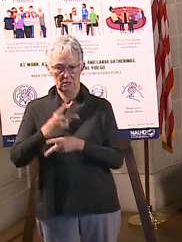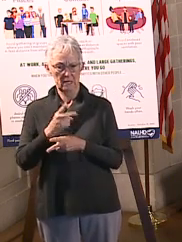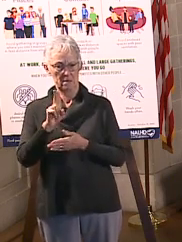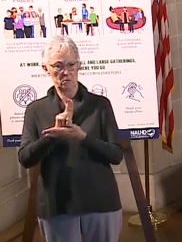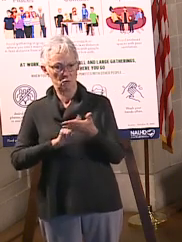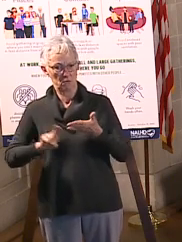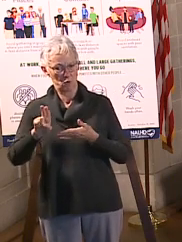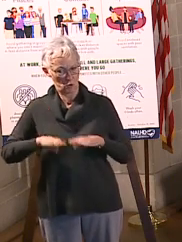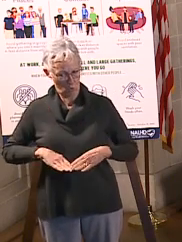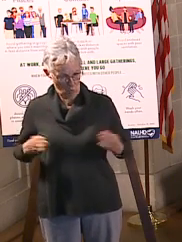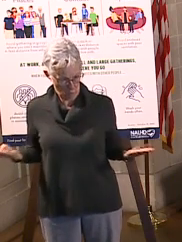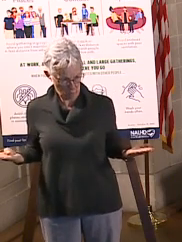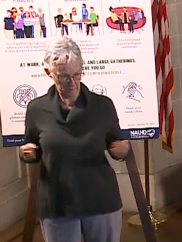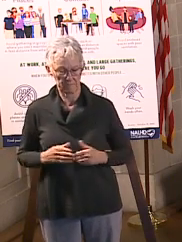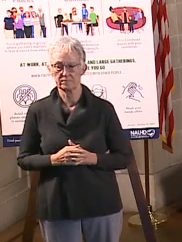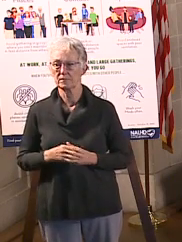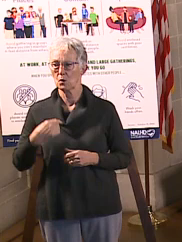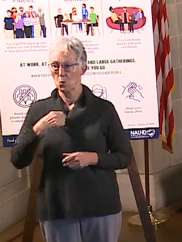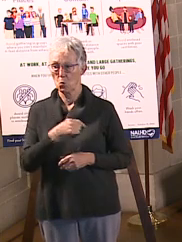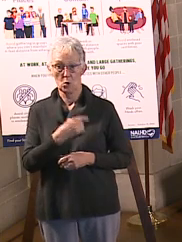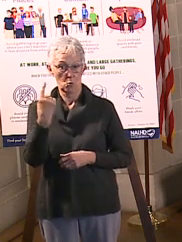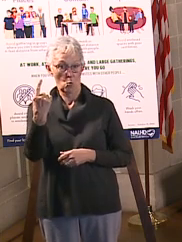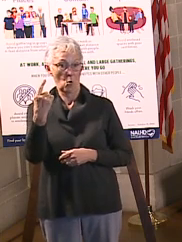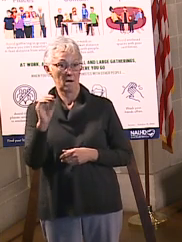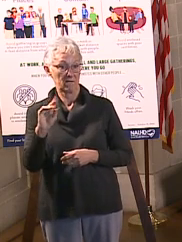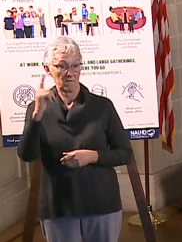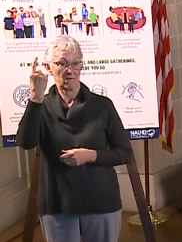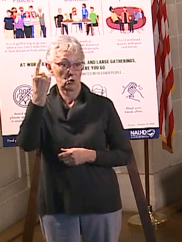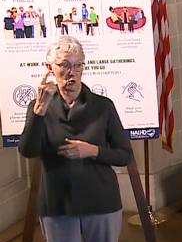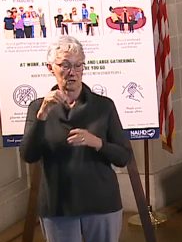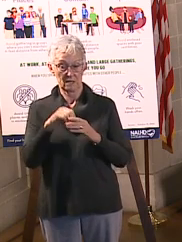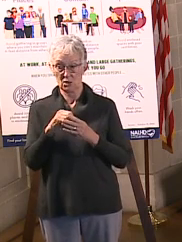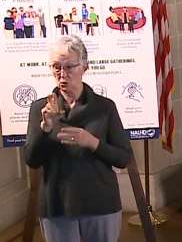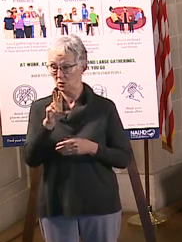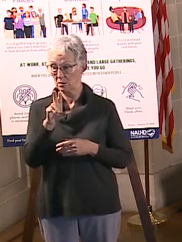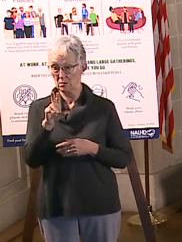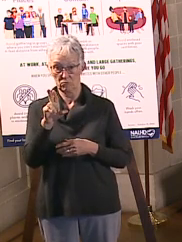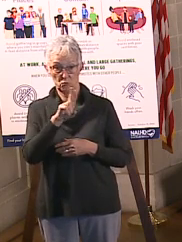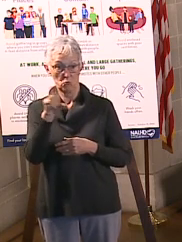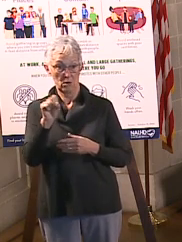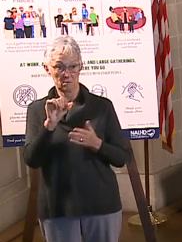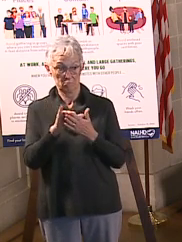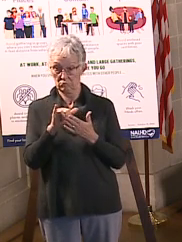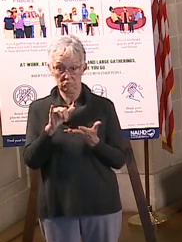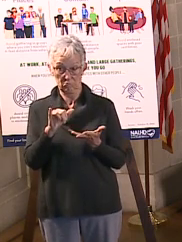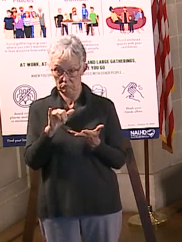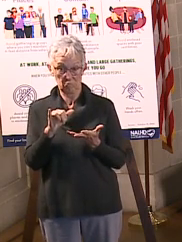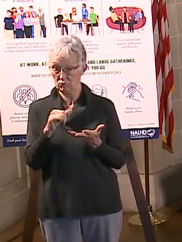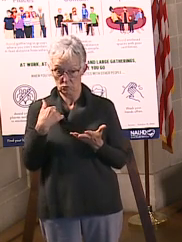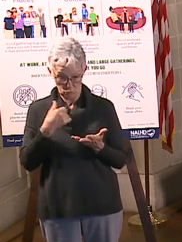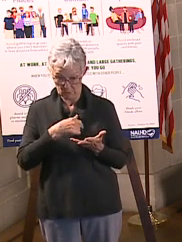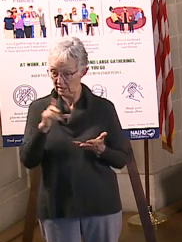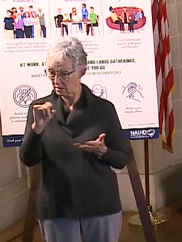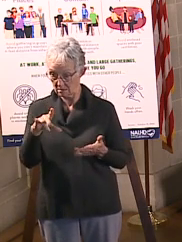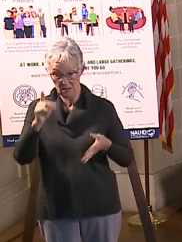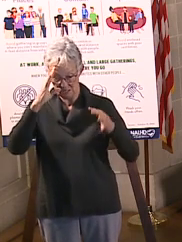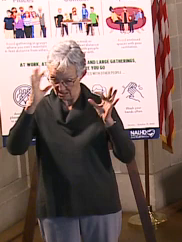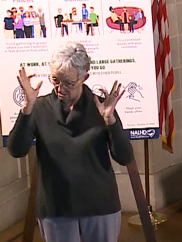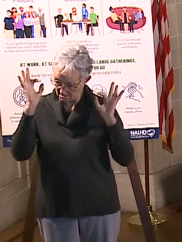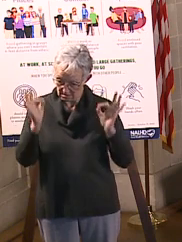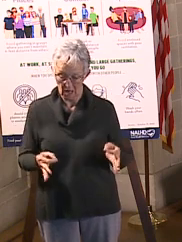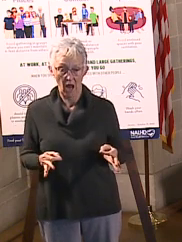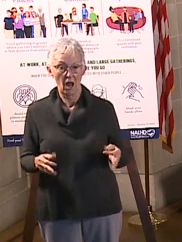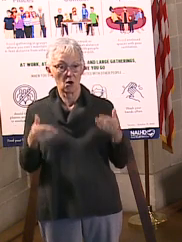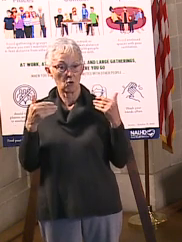were one of the first universities in the country to say that we plan to be open in the fall. And that was after closing our campuses in the spring and going to all